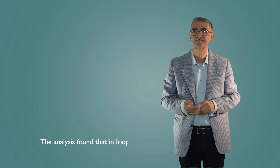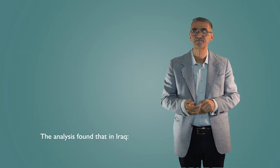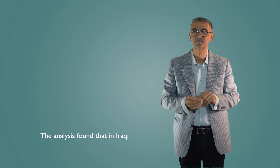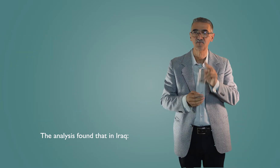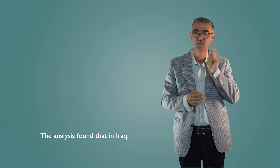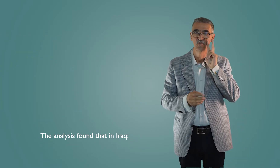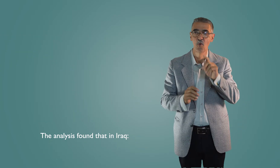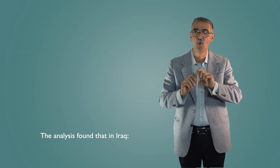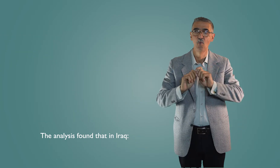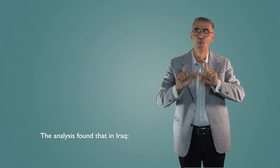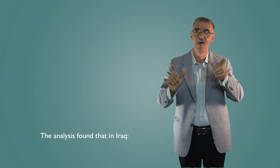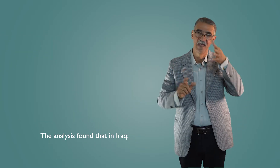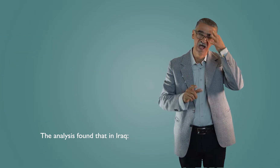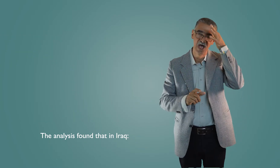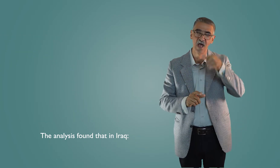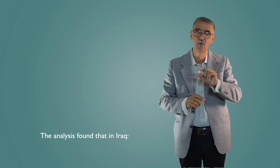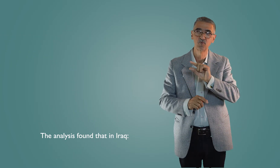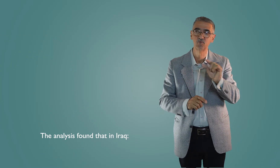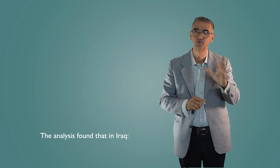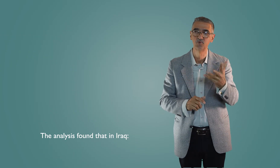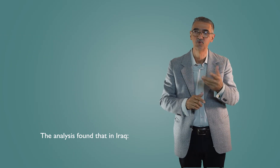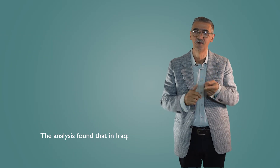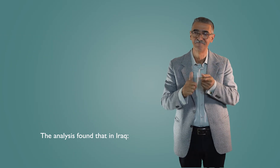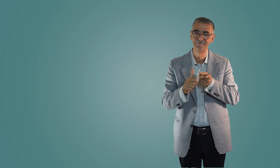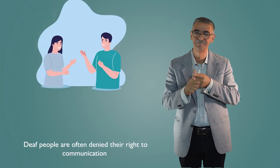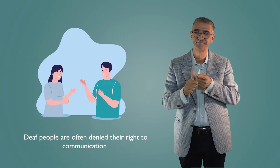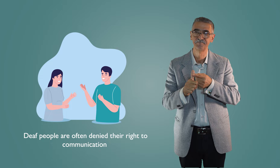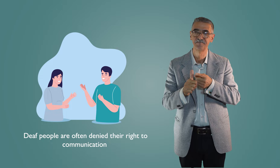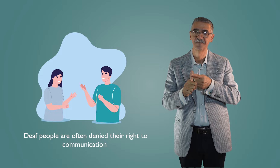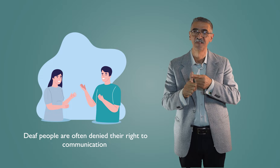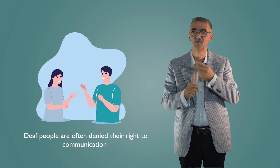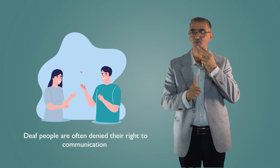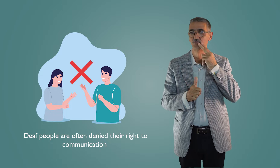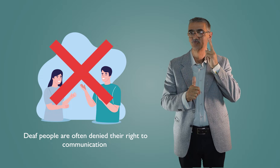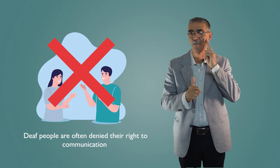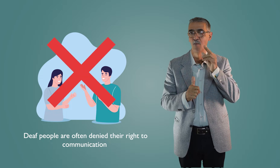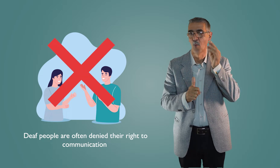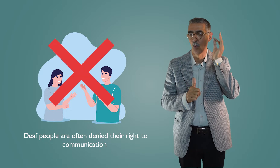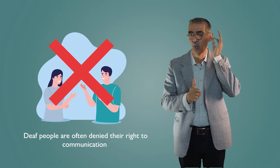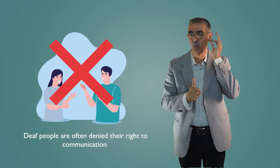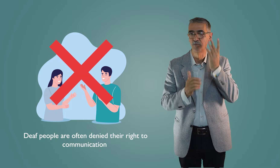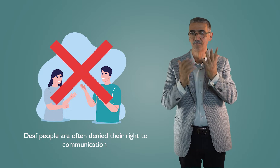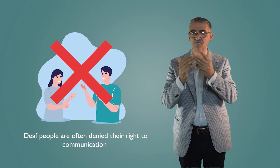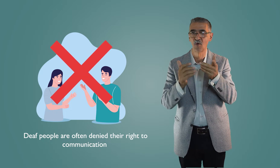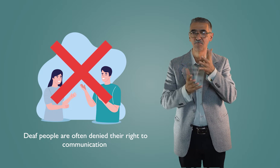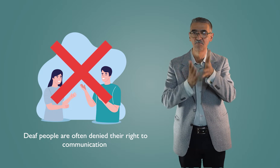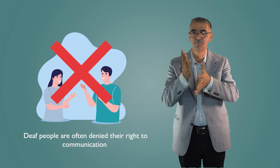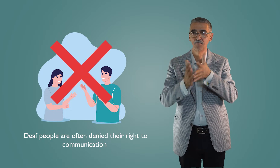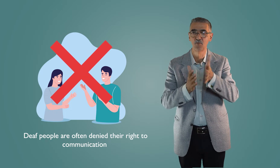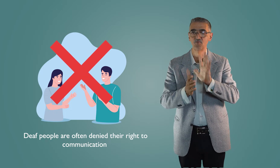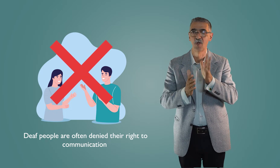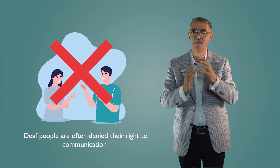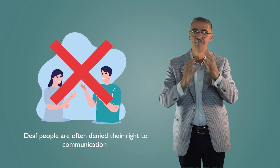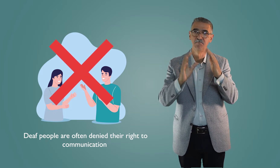The analysis found that in Iraq, deaf people are often denied their rights to